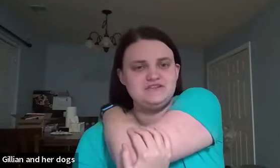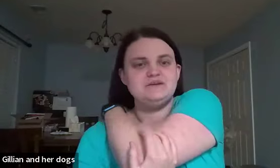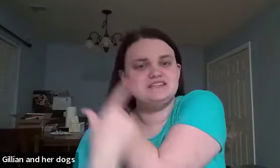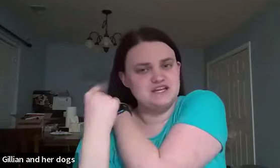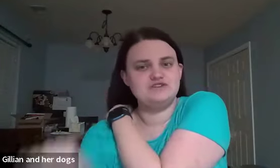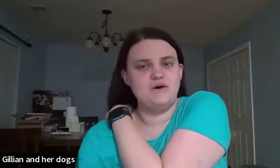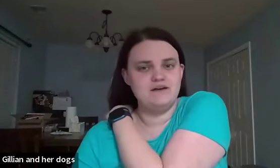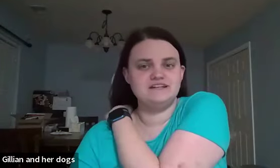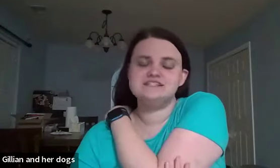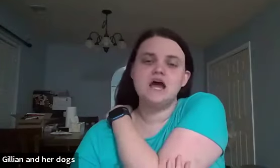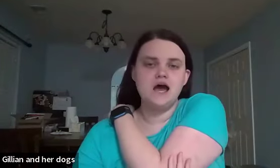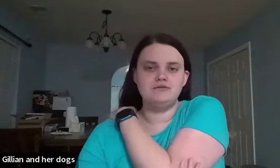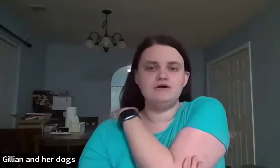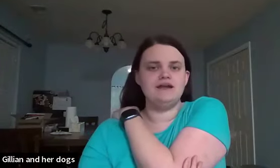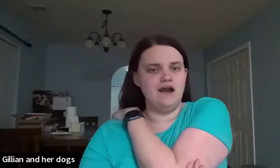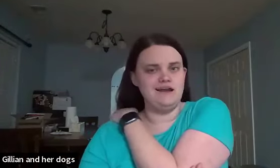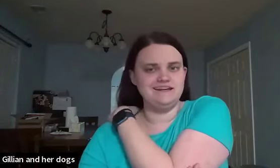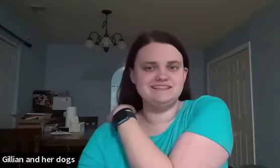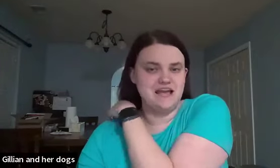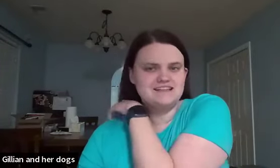Chick-fil-A because they go so often. I said, oh, okay, got it. Because like